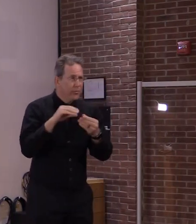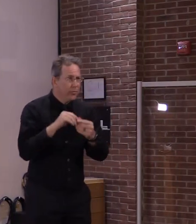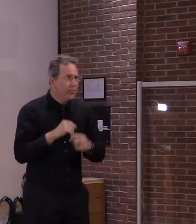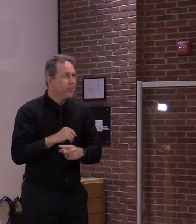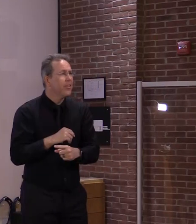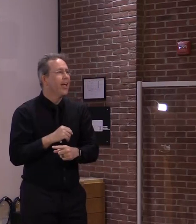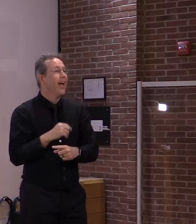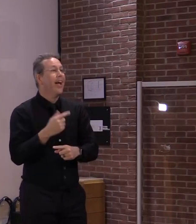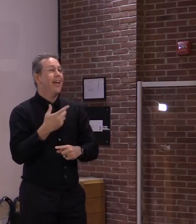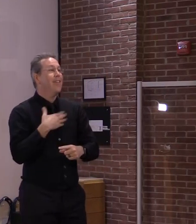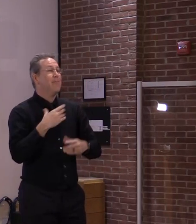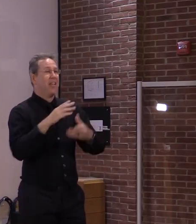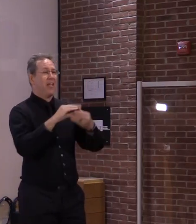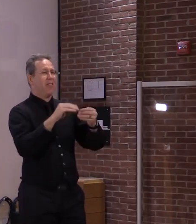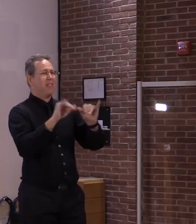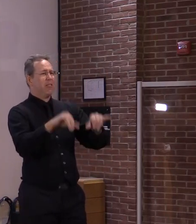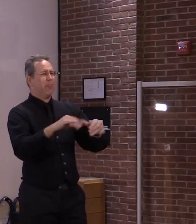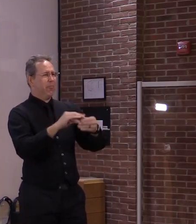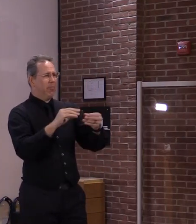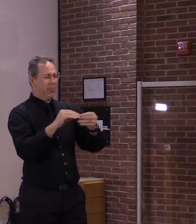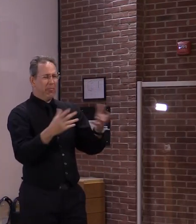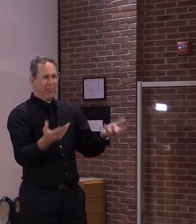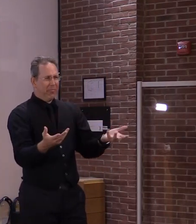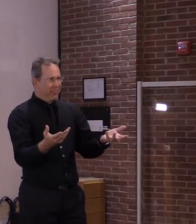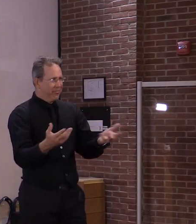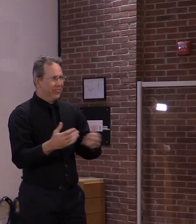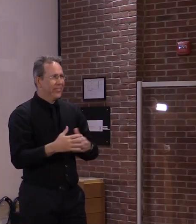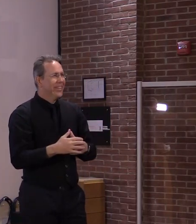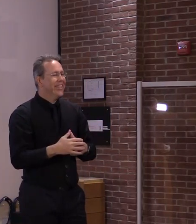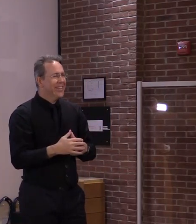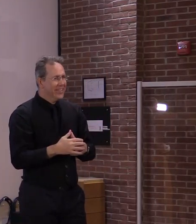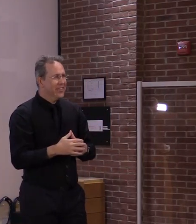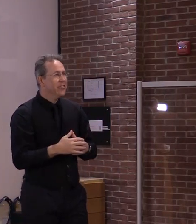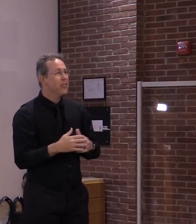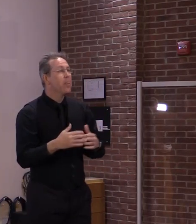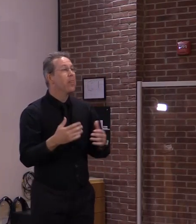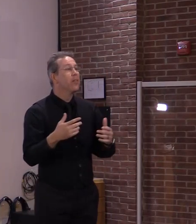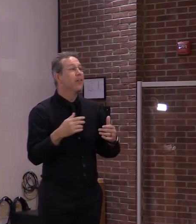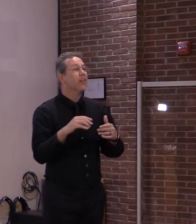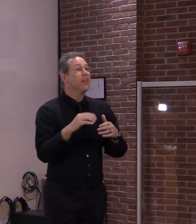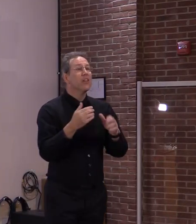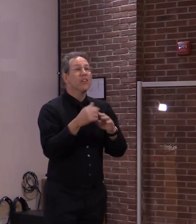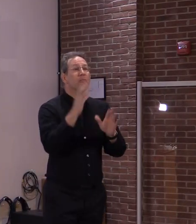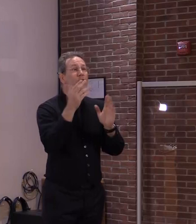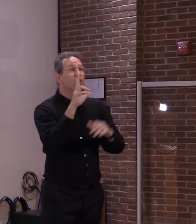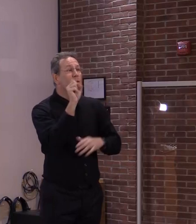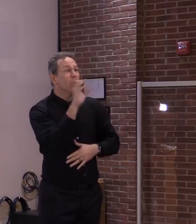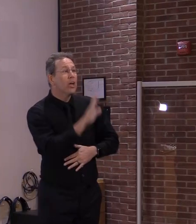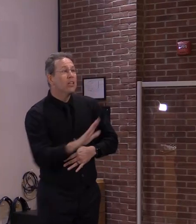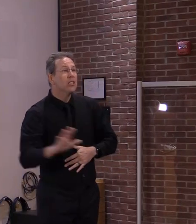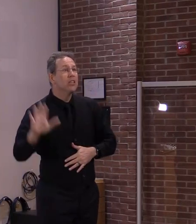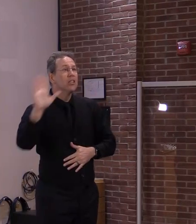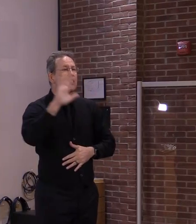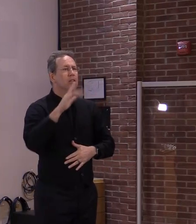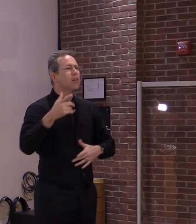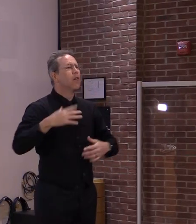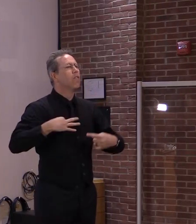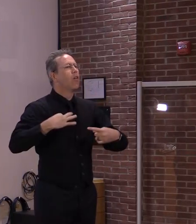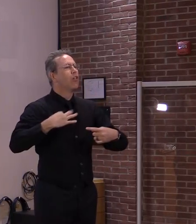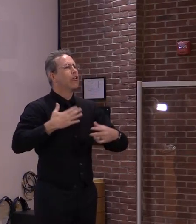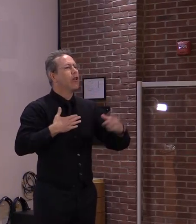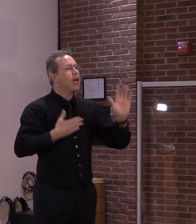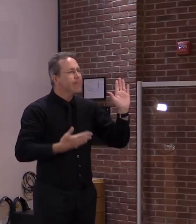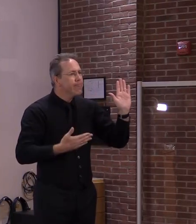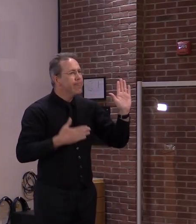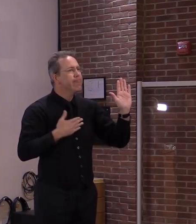around the country, and it's voluntary reporting. So we may not be seeing the full picture from other